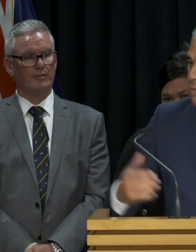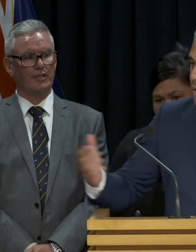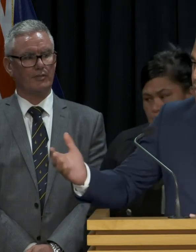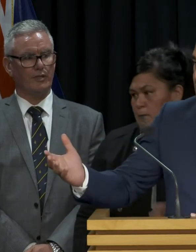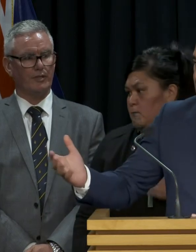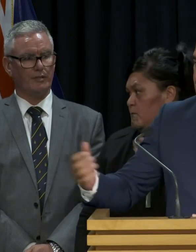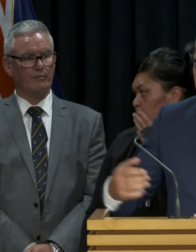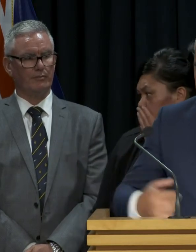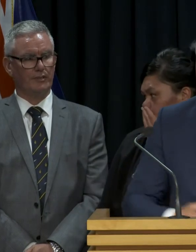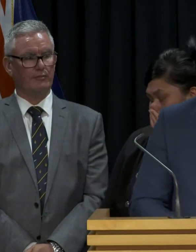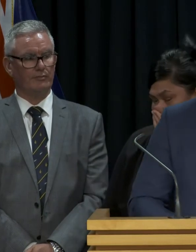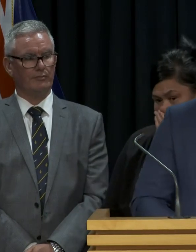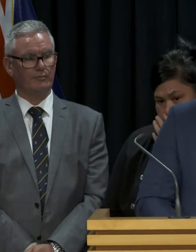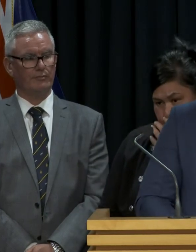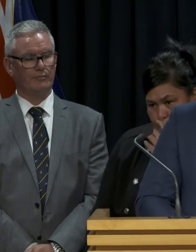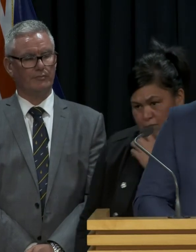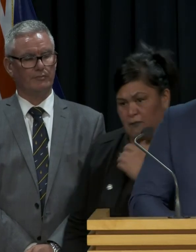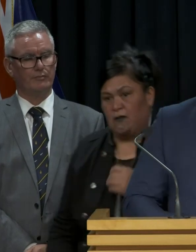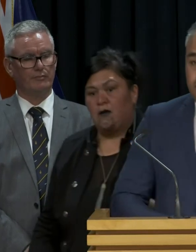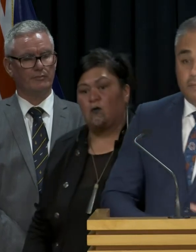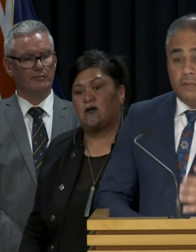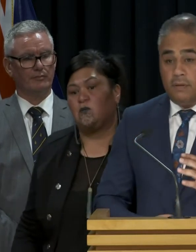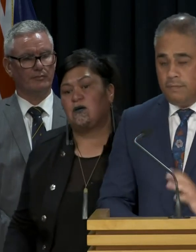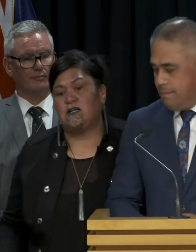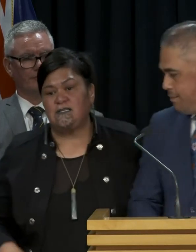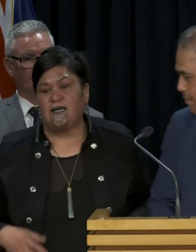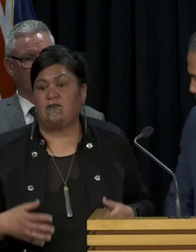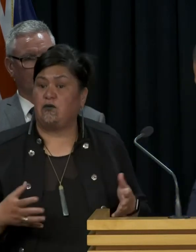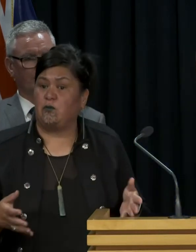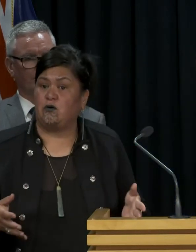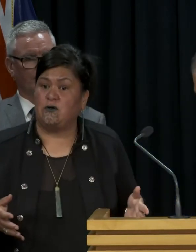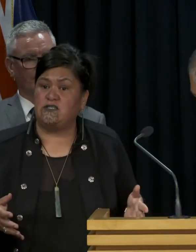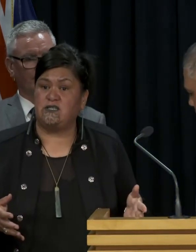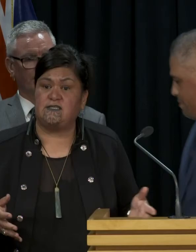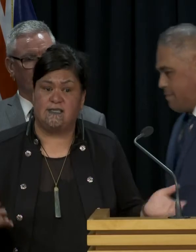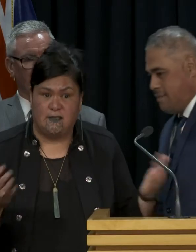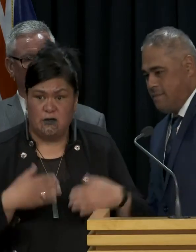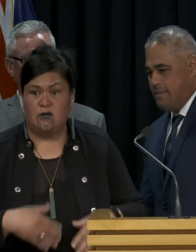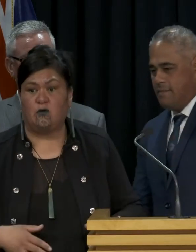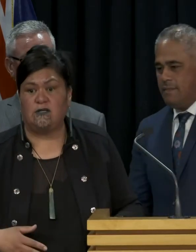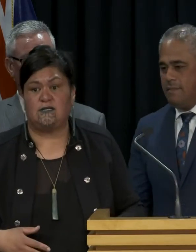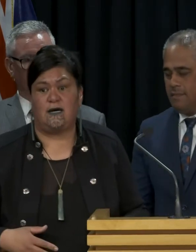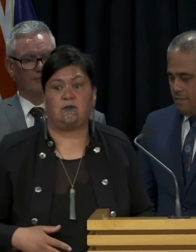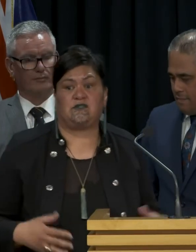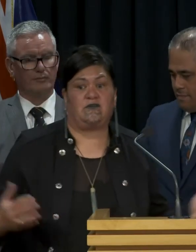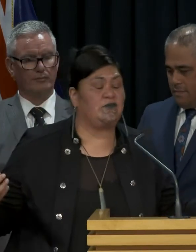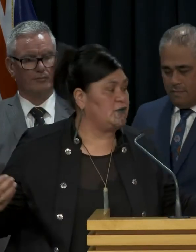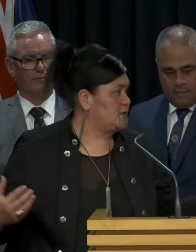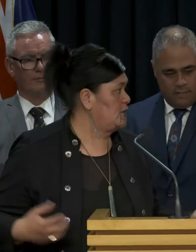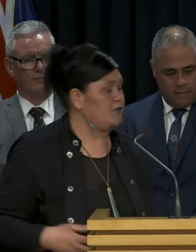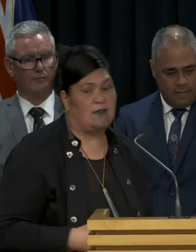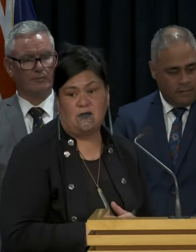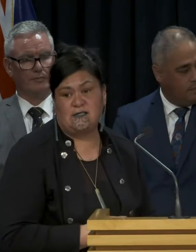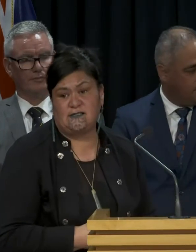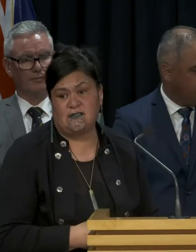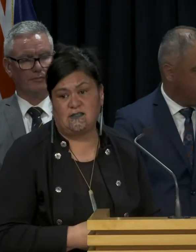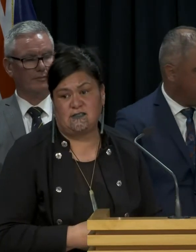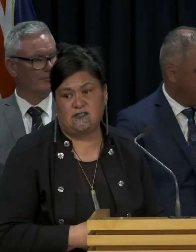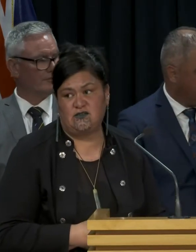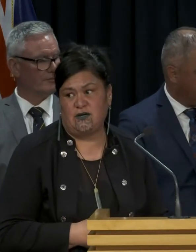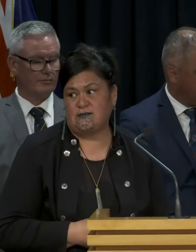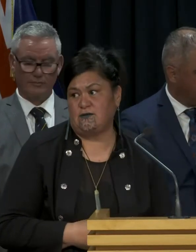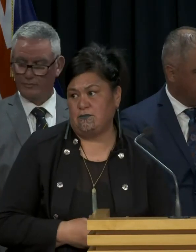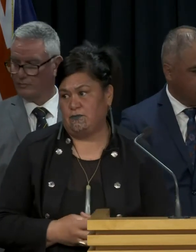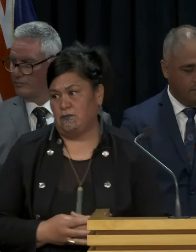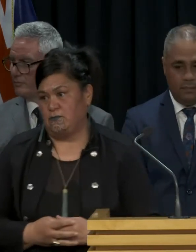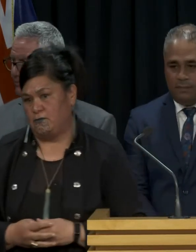sure that we acknowledge the climate control. We're going to take a few more questions and then we're going to wind it up. So if you've got something for other ministers, I